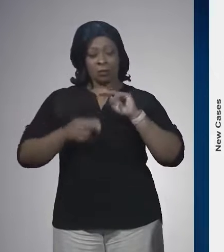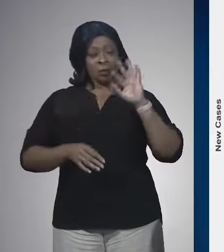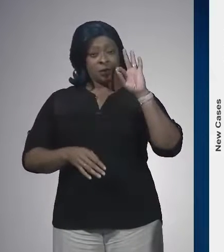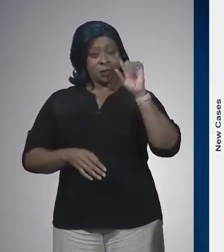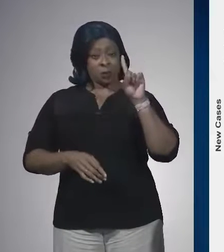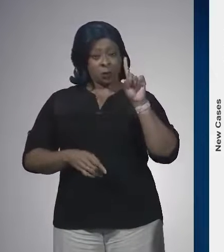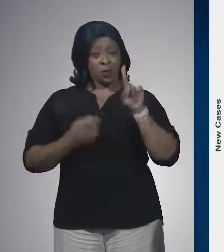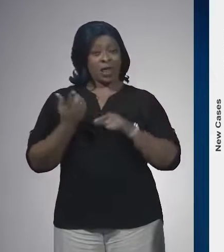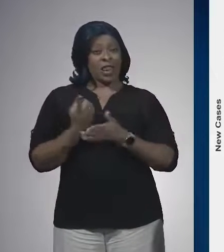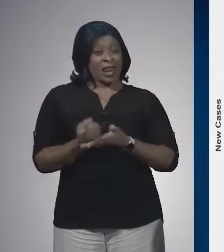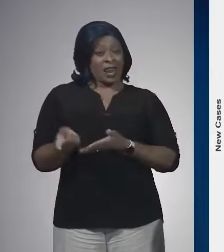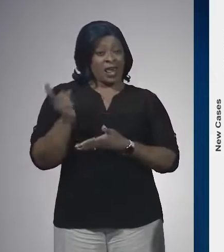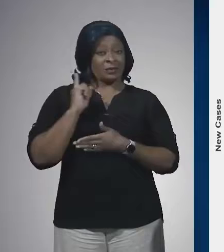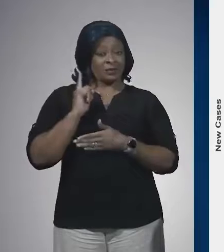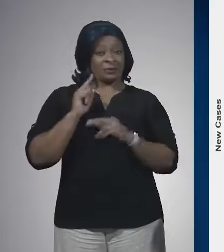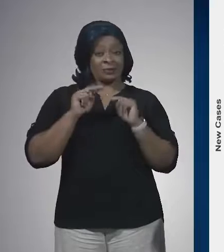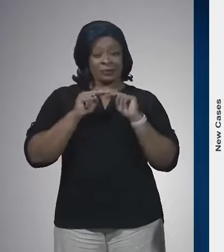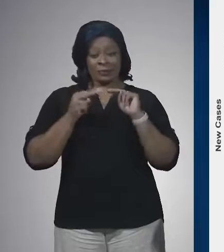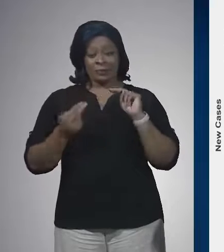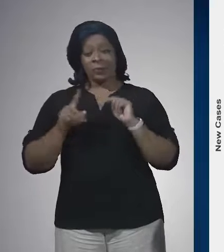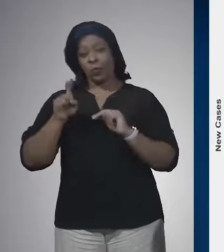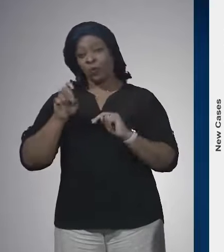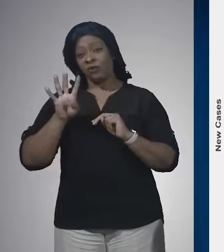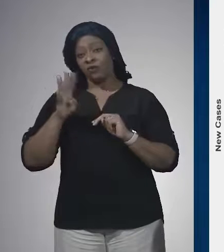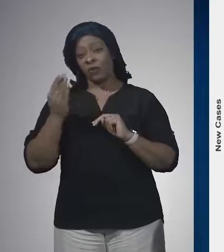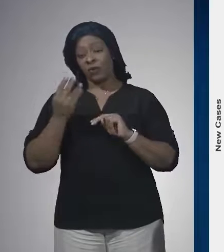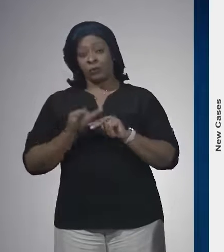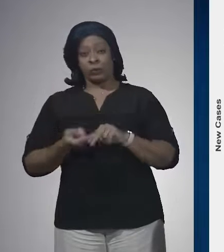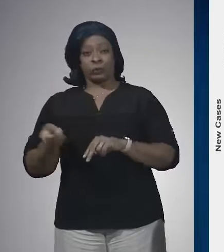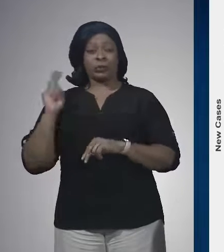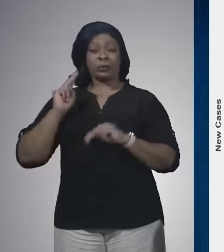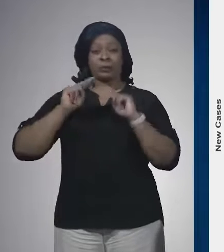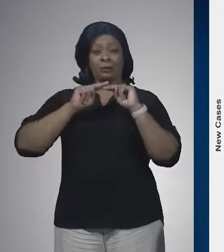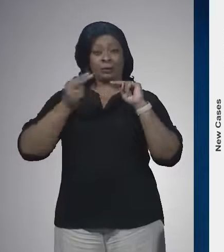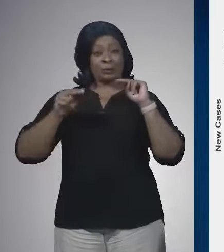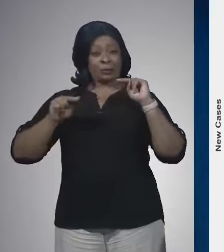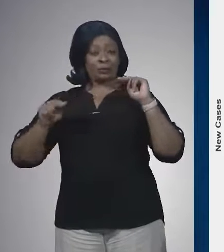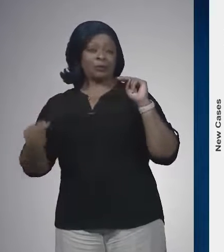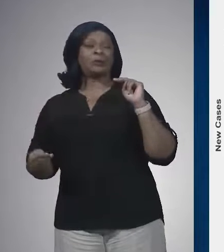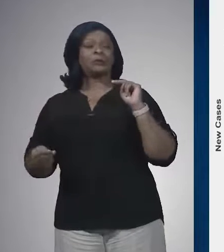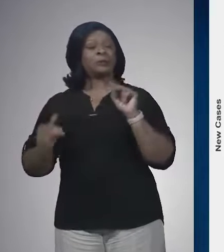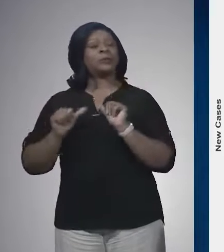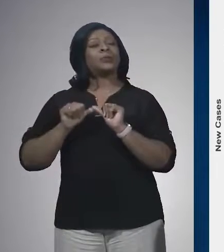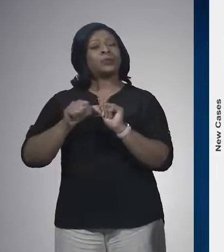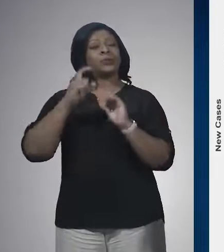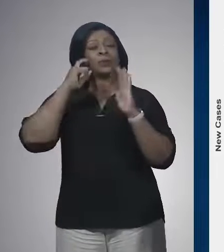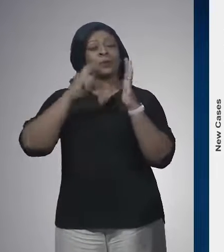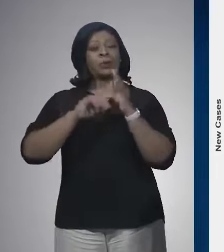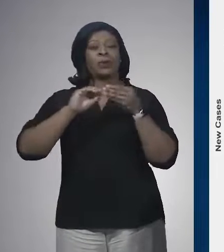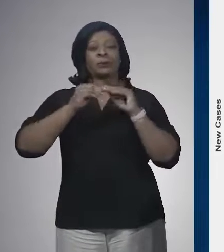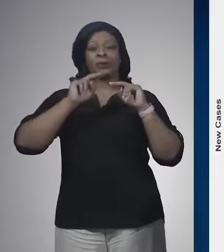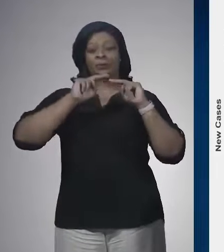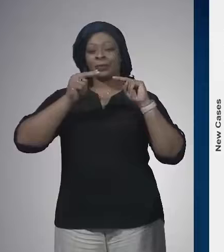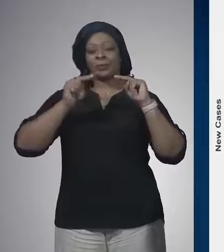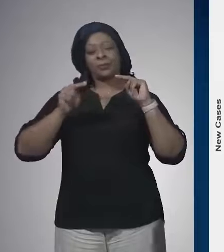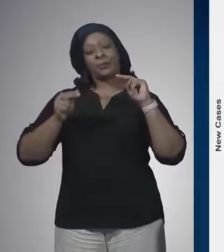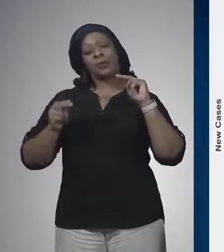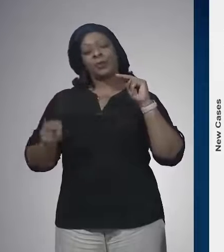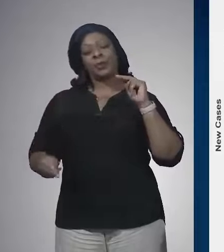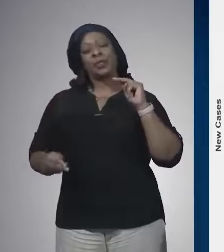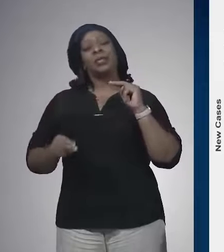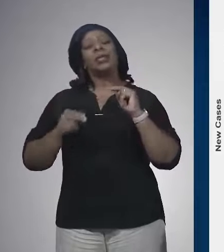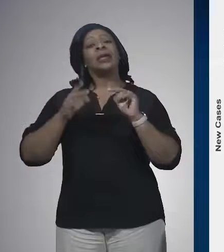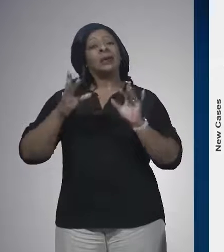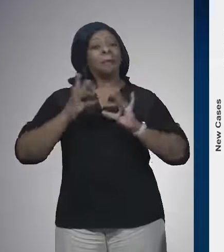this time last week and 114 2 weeks ago. We continue to see a downward trend in active cases